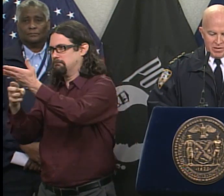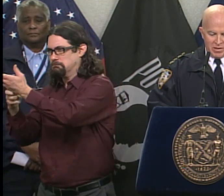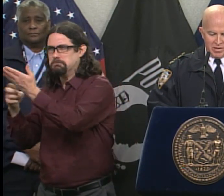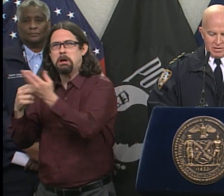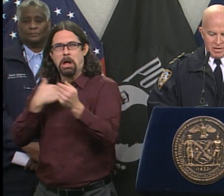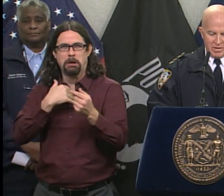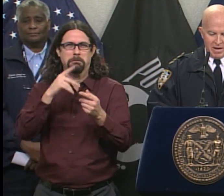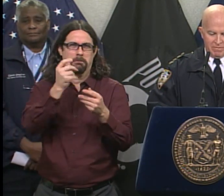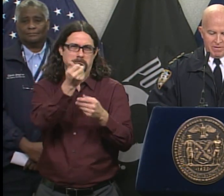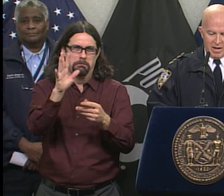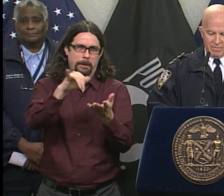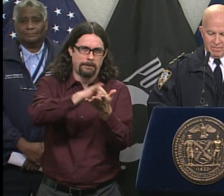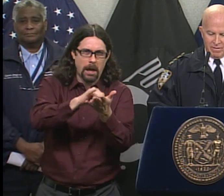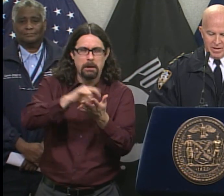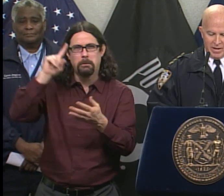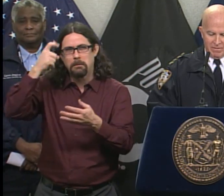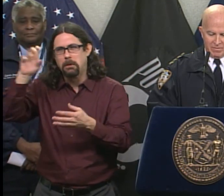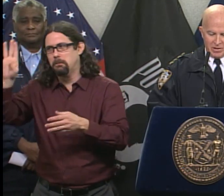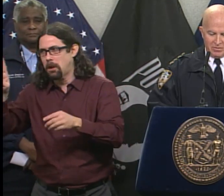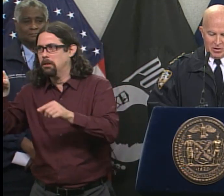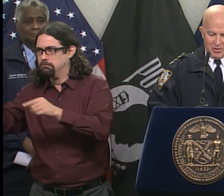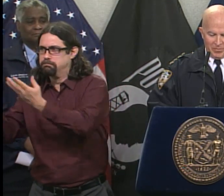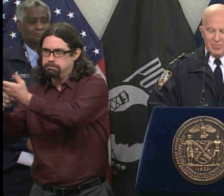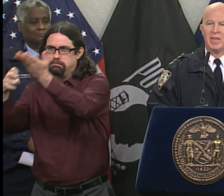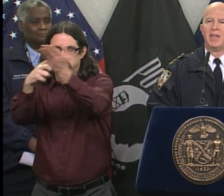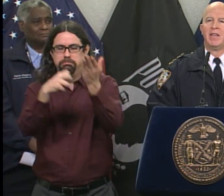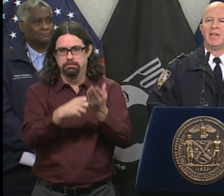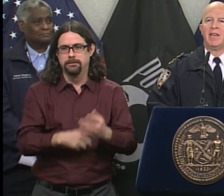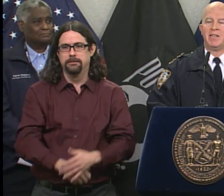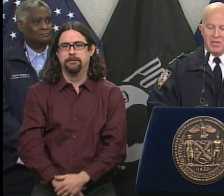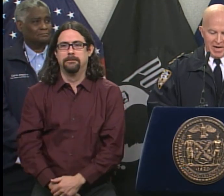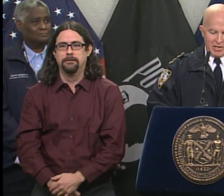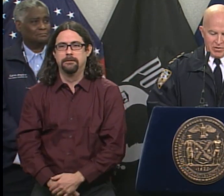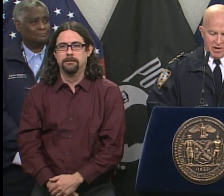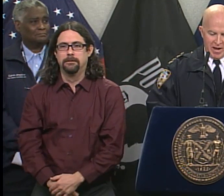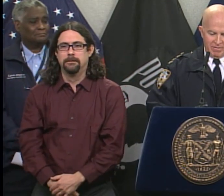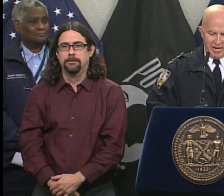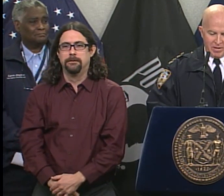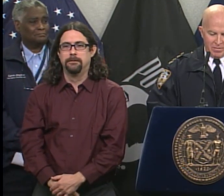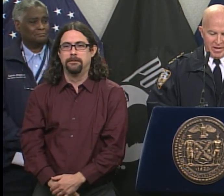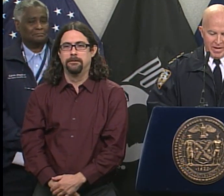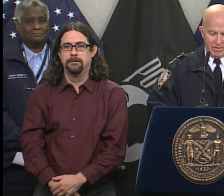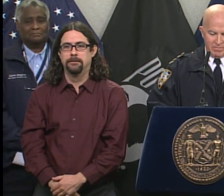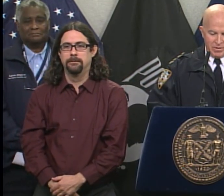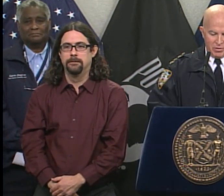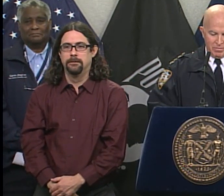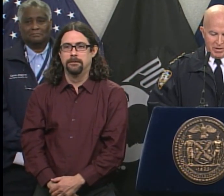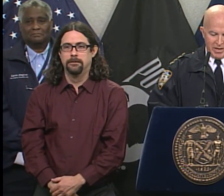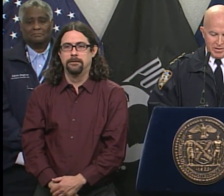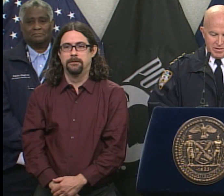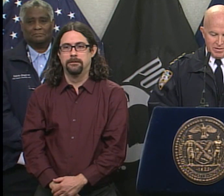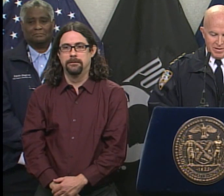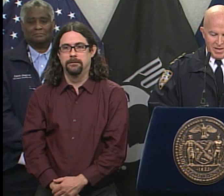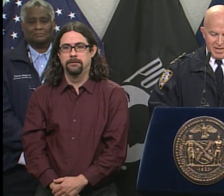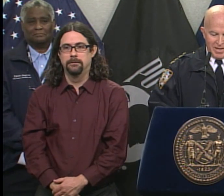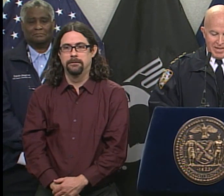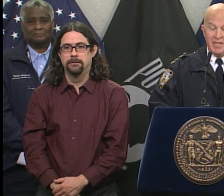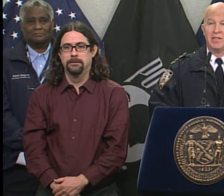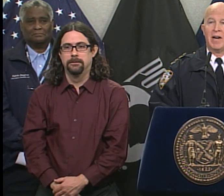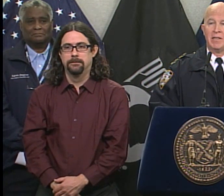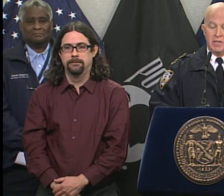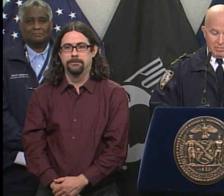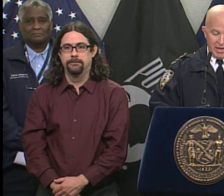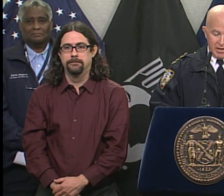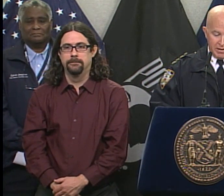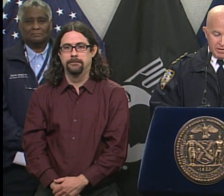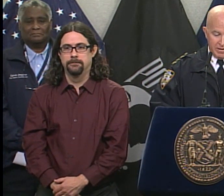bad decisions. I'm counting 5. First of all, he decided to drive after the ban was put in place. Then he